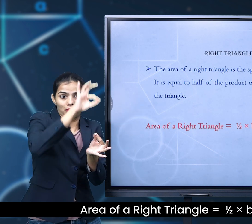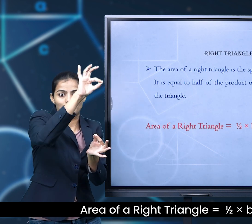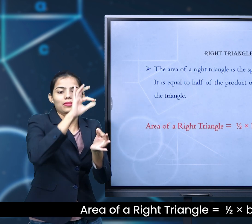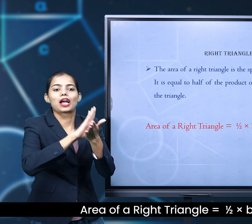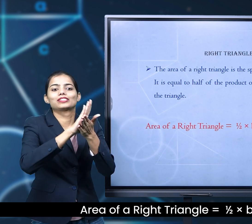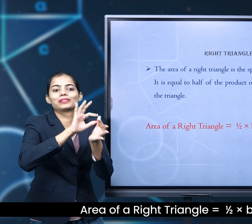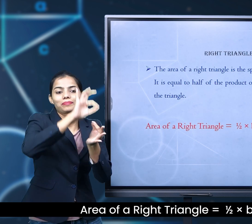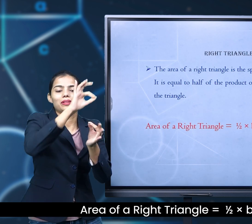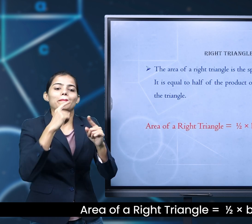h.